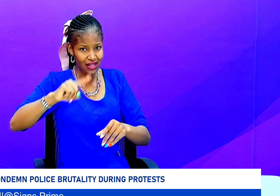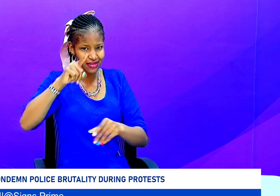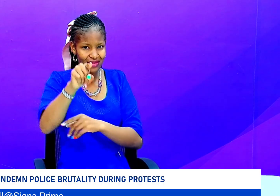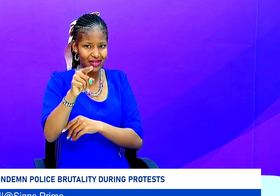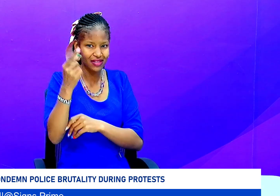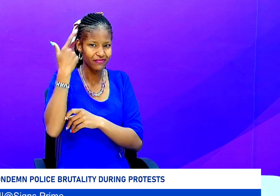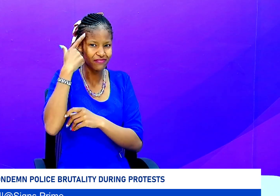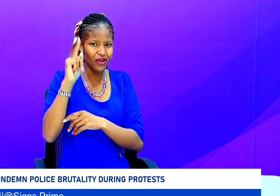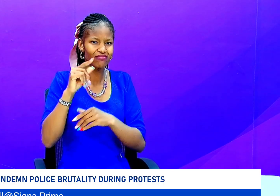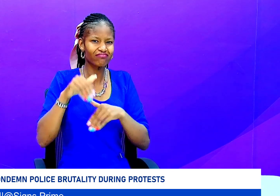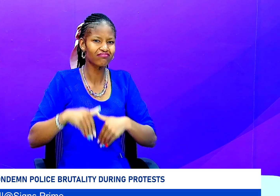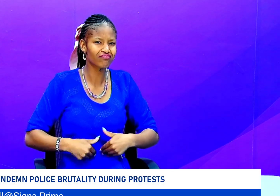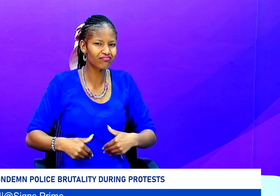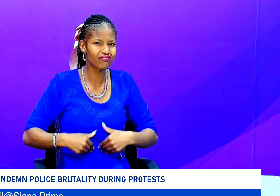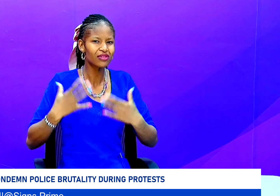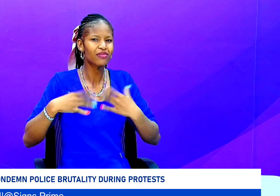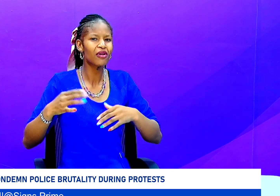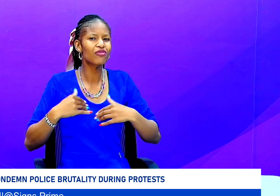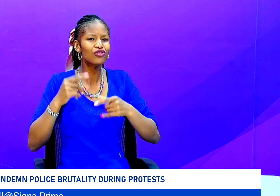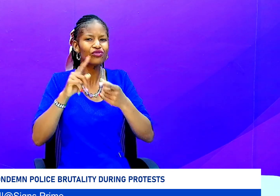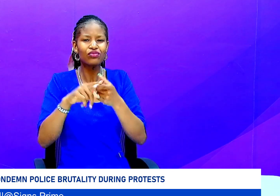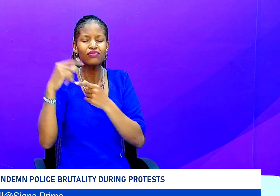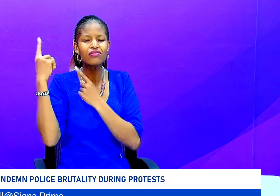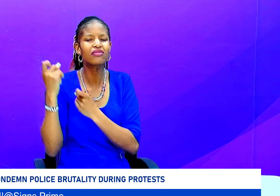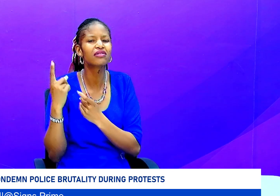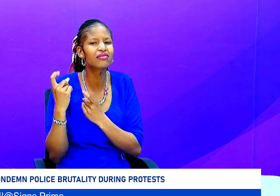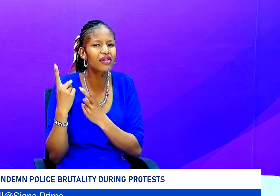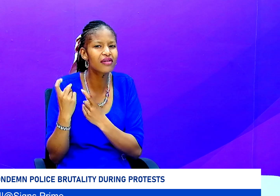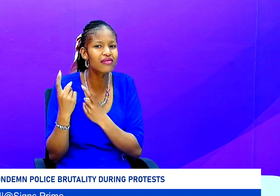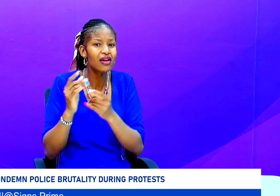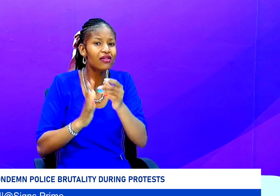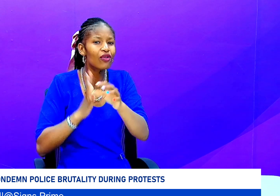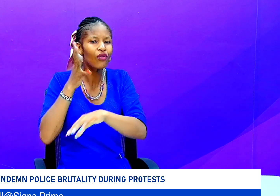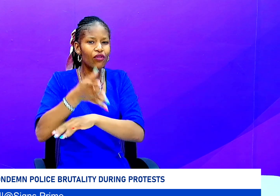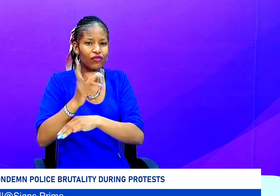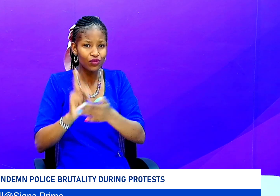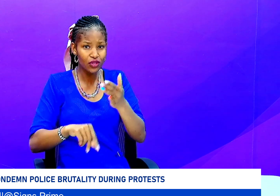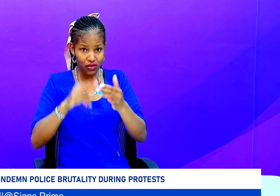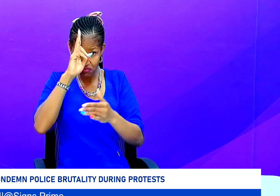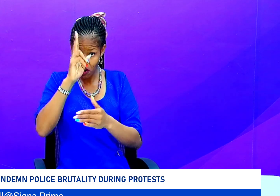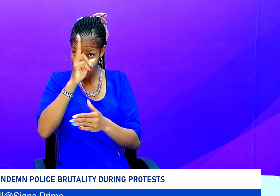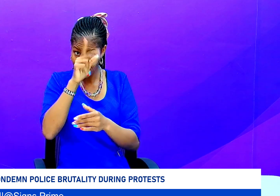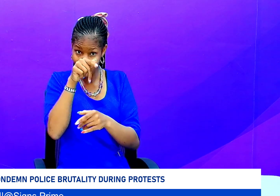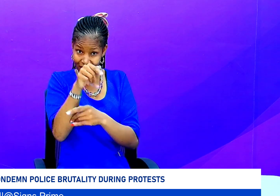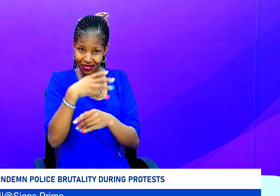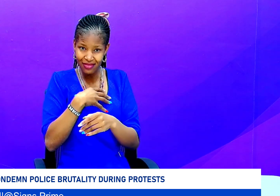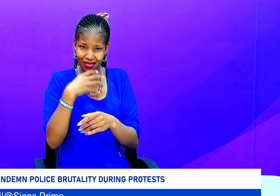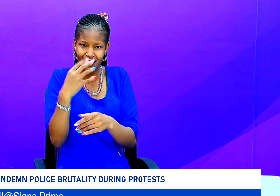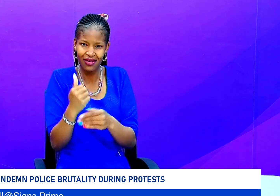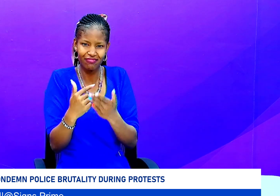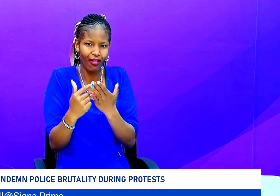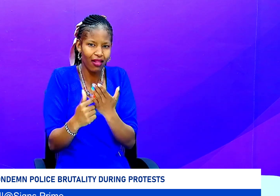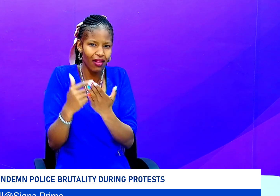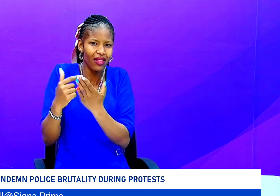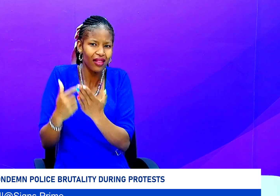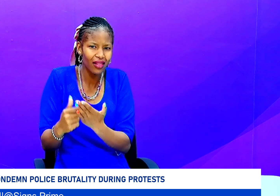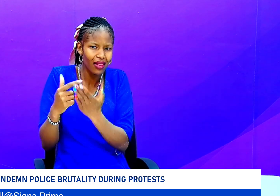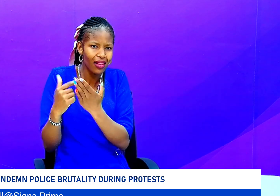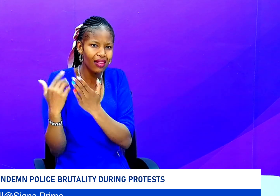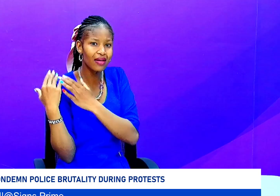The forum provided a platform for young people to express their frustrations over police conduct and